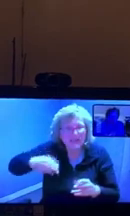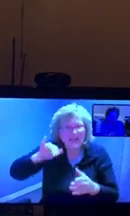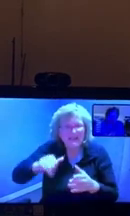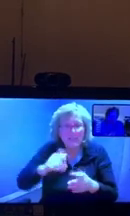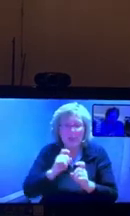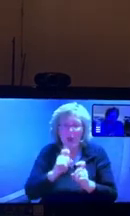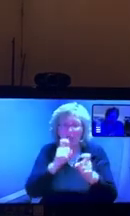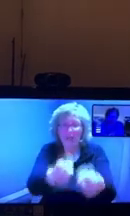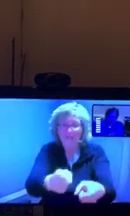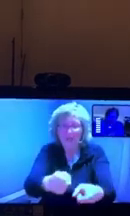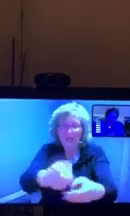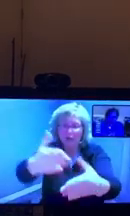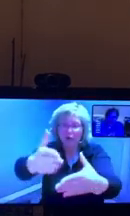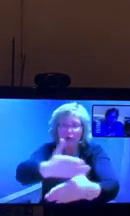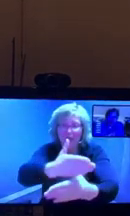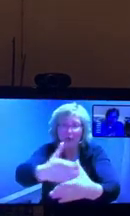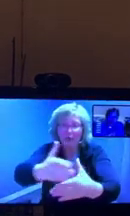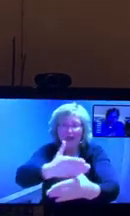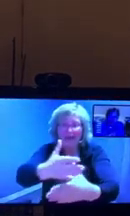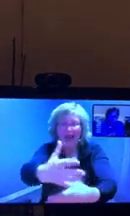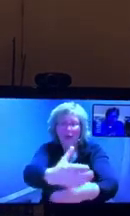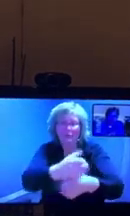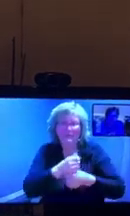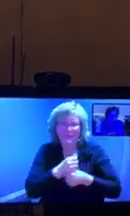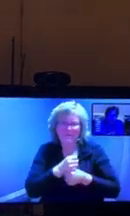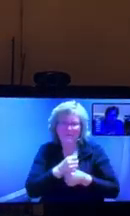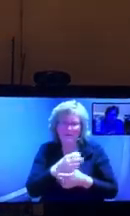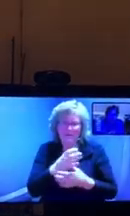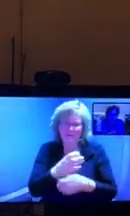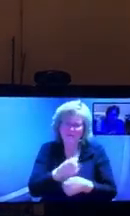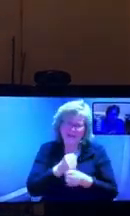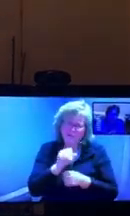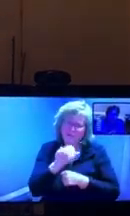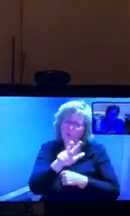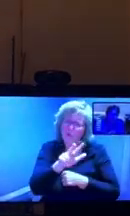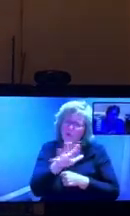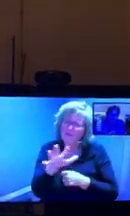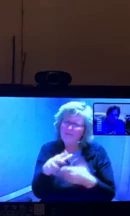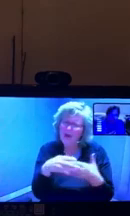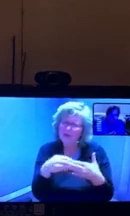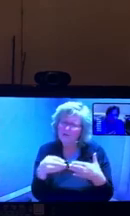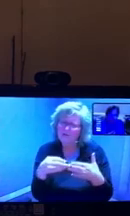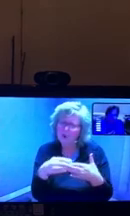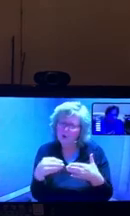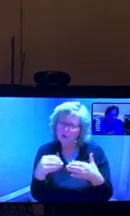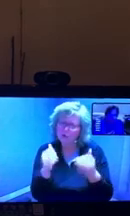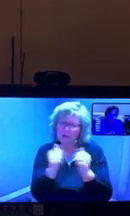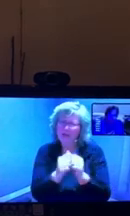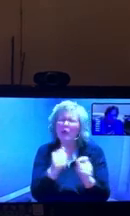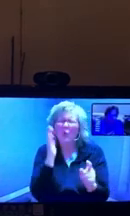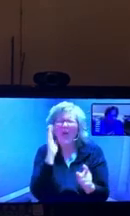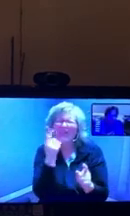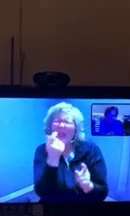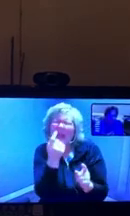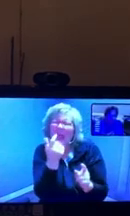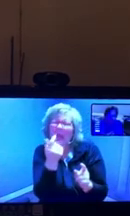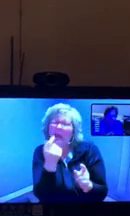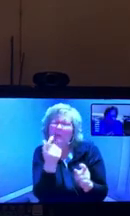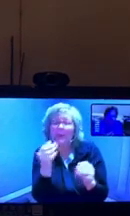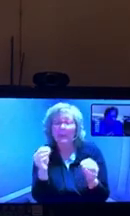So let's get your 35 together. Now, you're going to have a little bit of additional cost because we do this in a currency called Bitcoin. There's a little